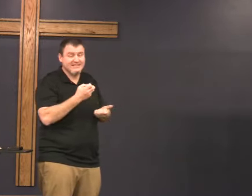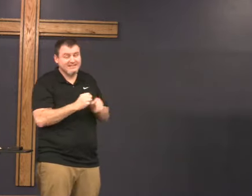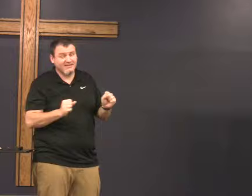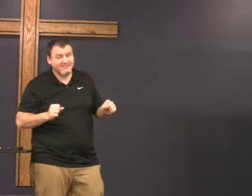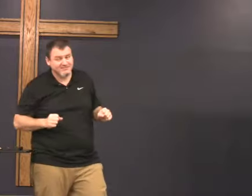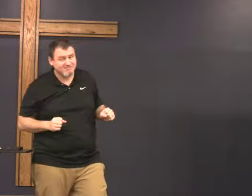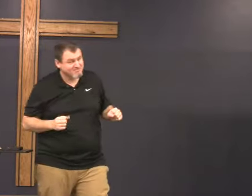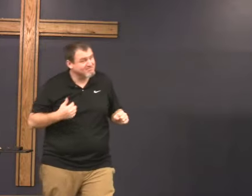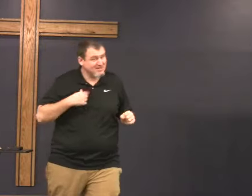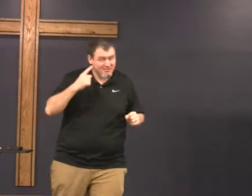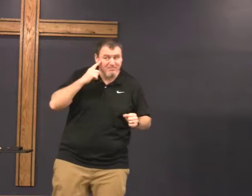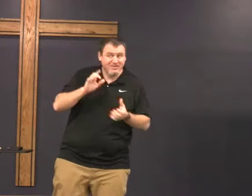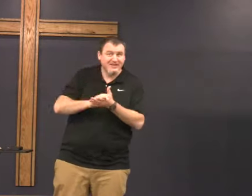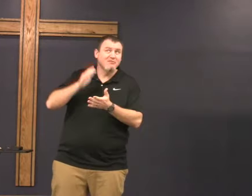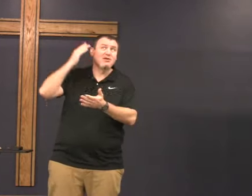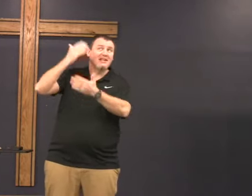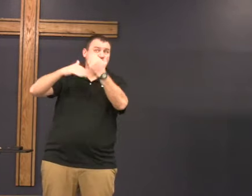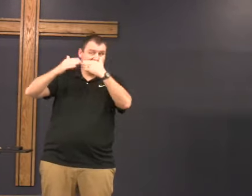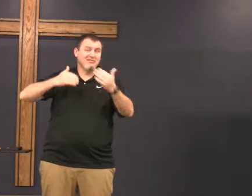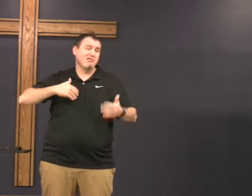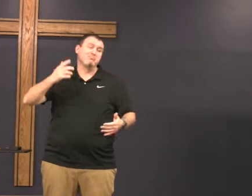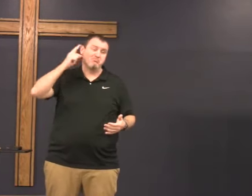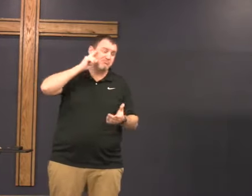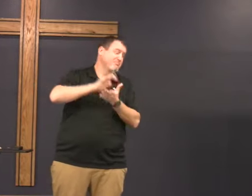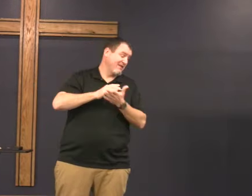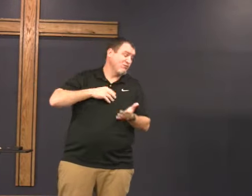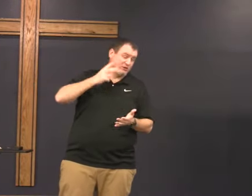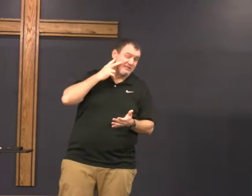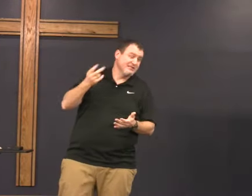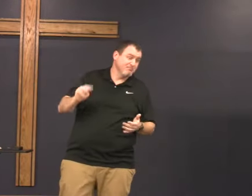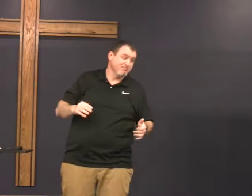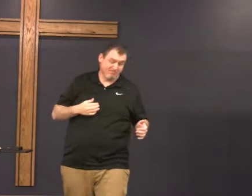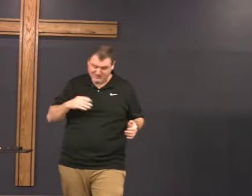I believe he's saved, that he has become holy and he will be in heaven.